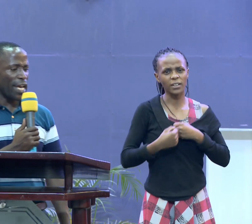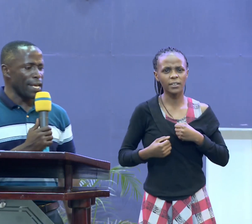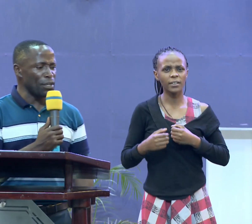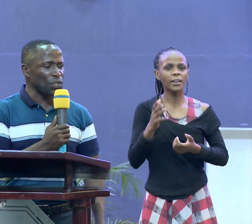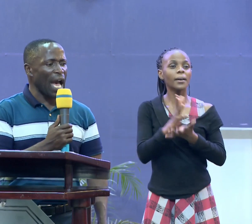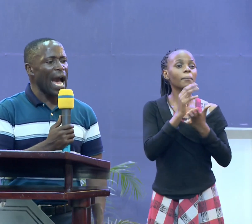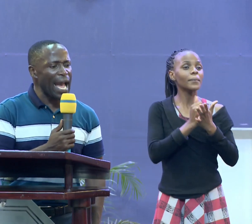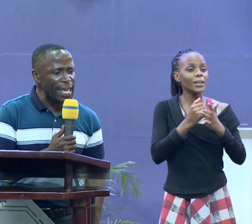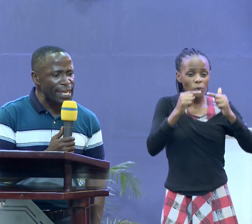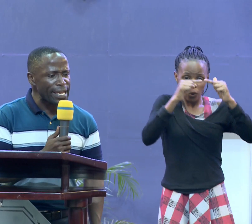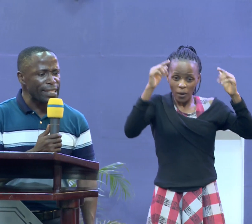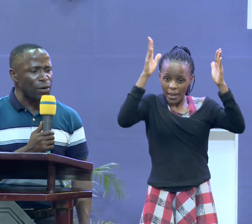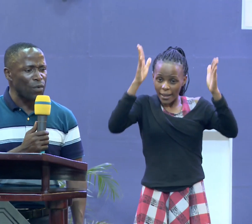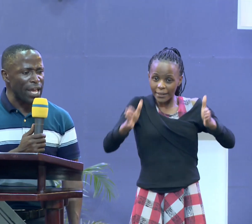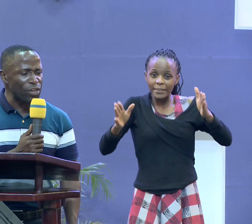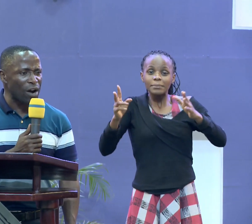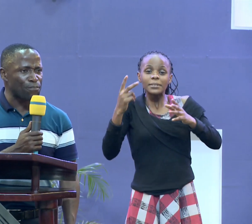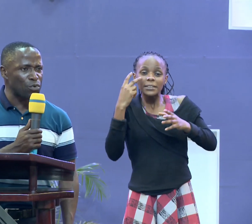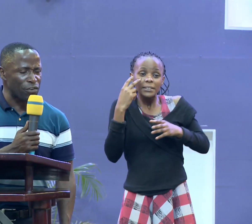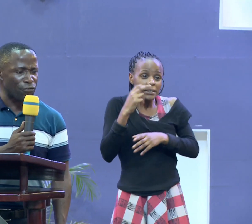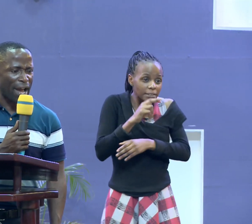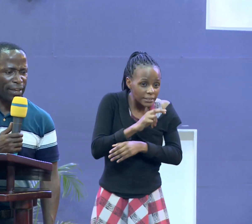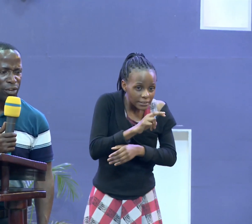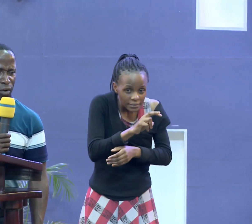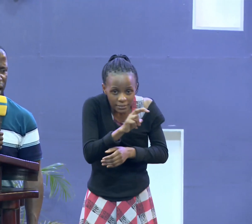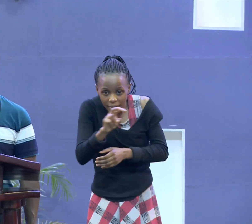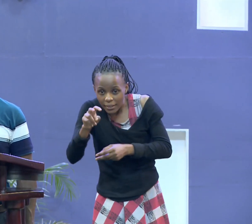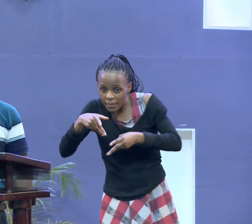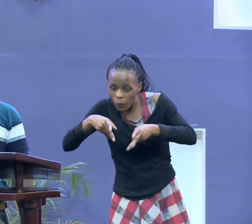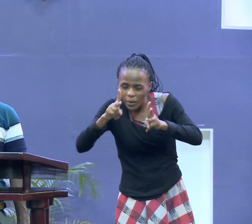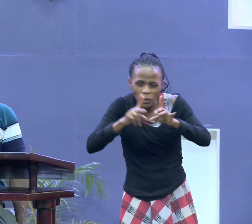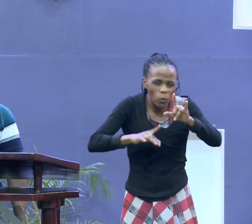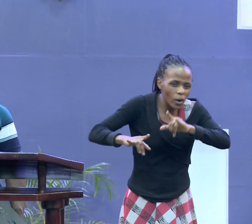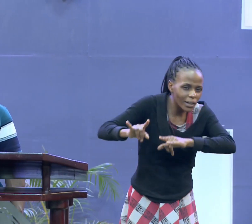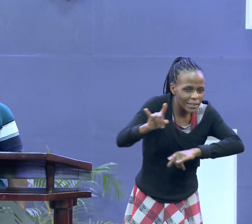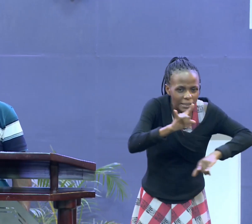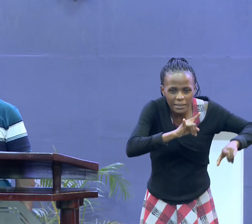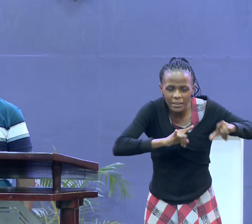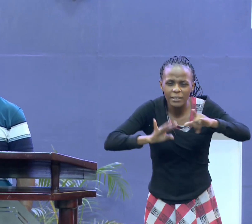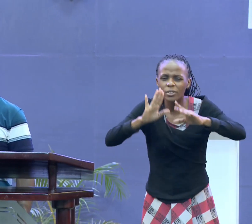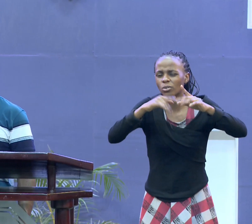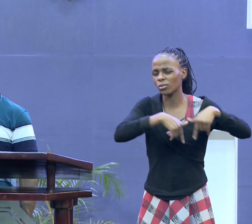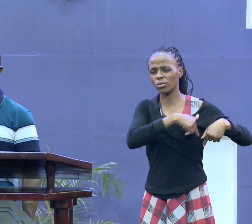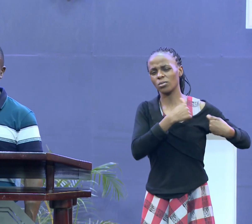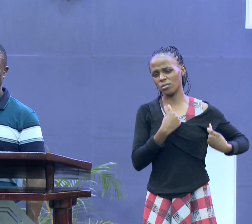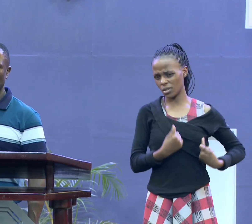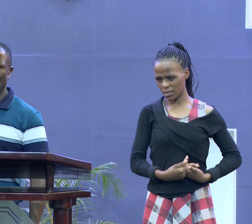Because the enemy is eyeing the way you are purifying your heart. And he